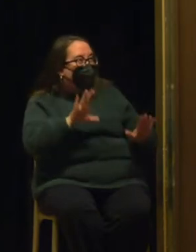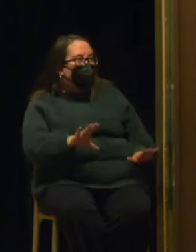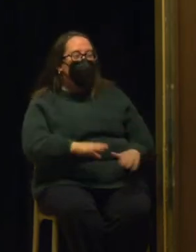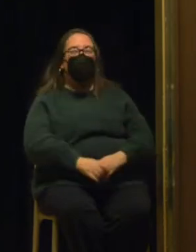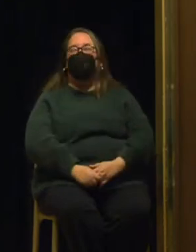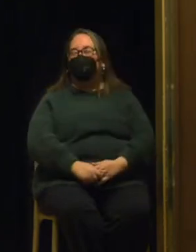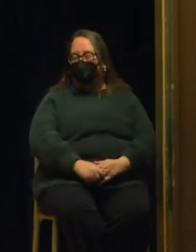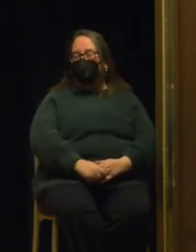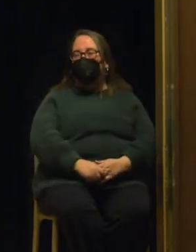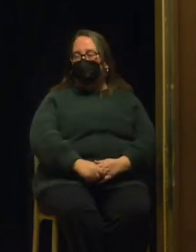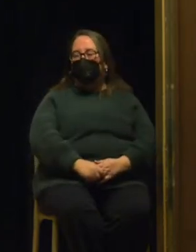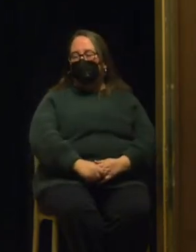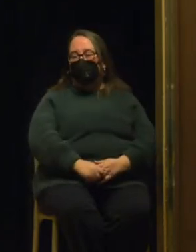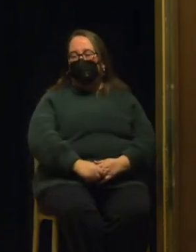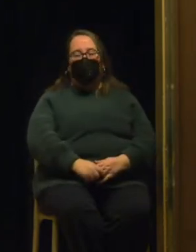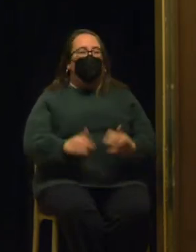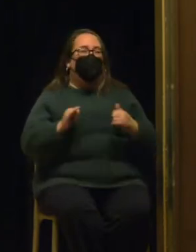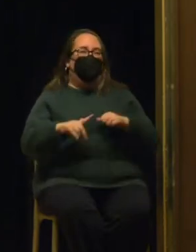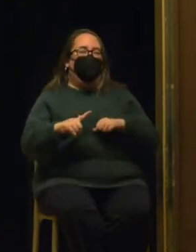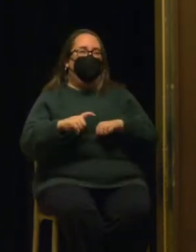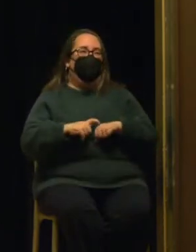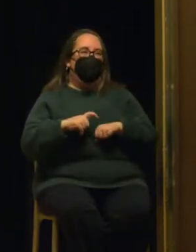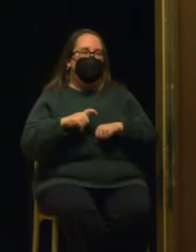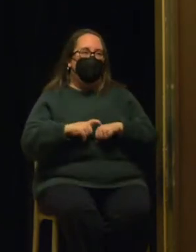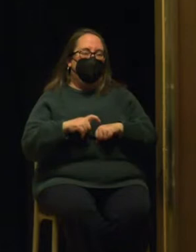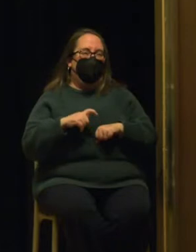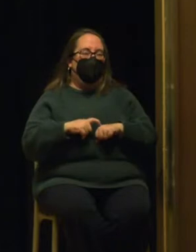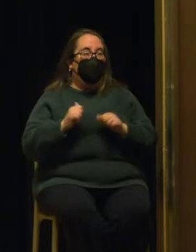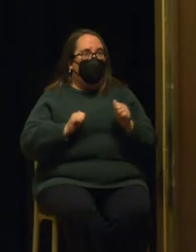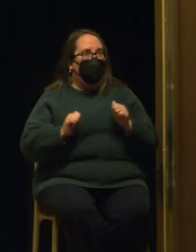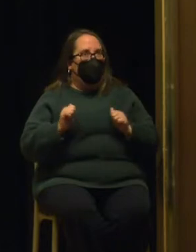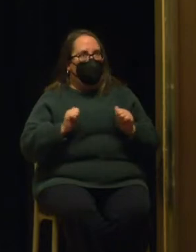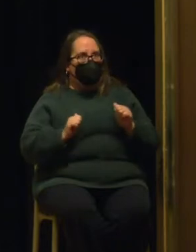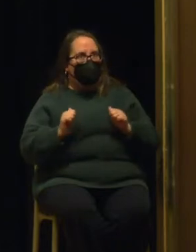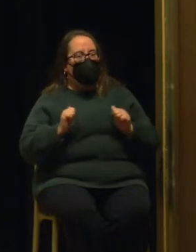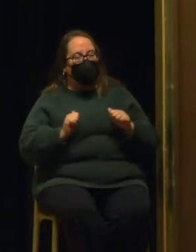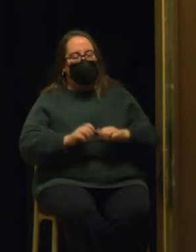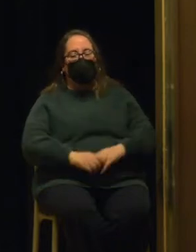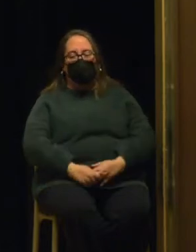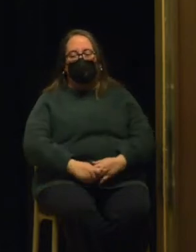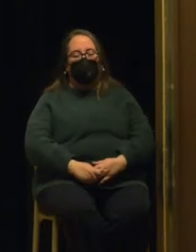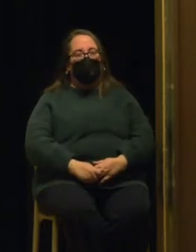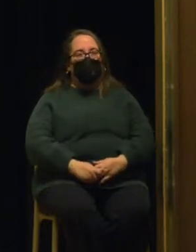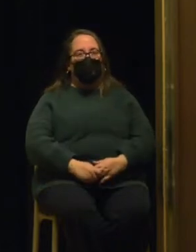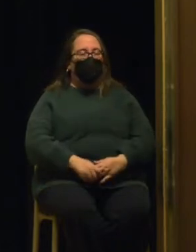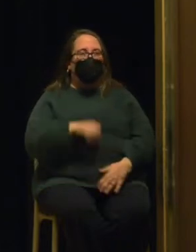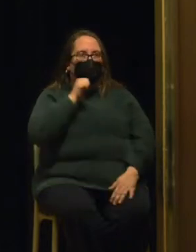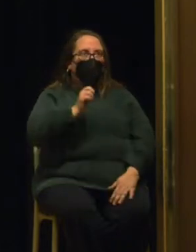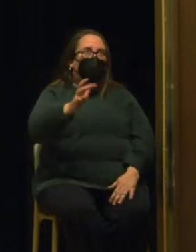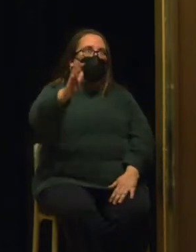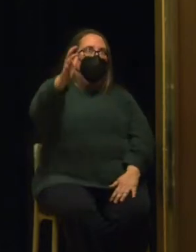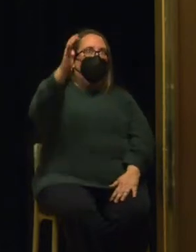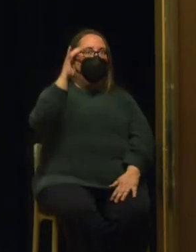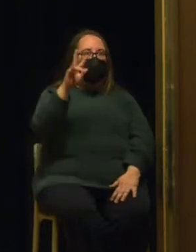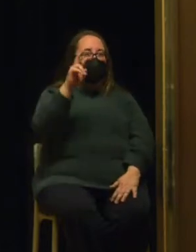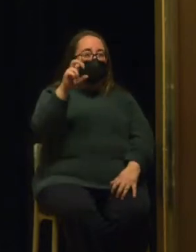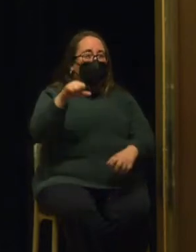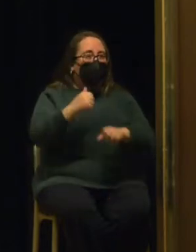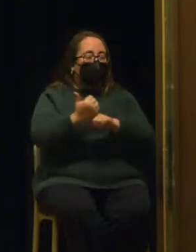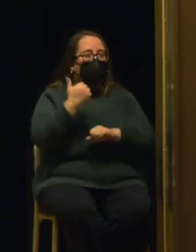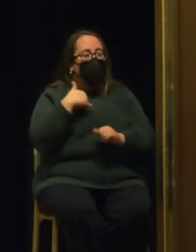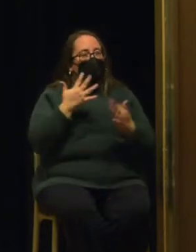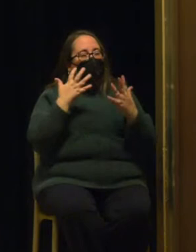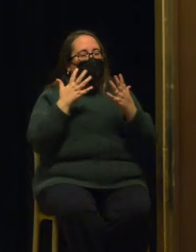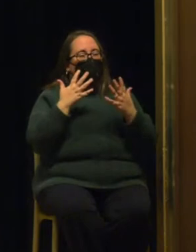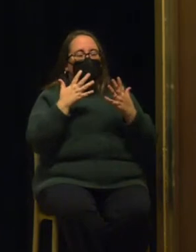And it was a current time movie, you know, shows. It wasn't, you know, 200 years ago. it was just so much